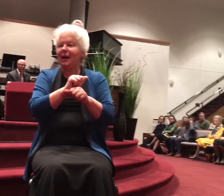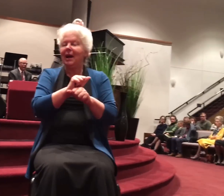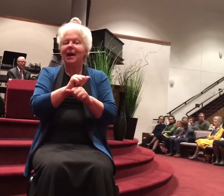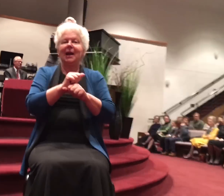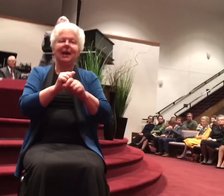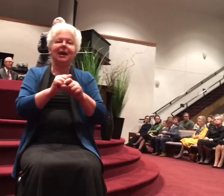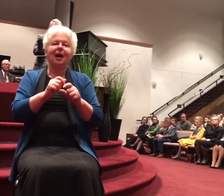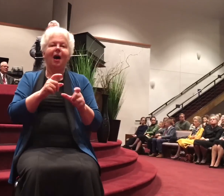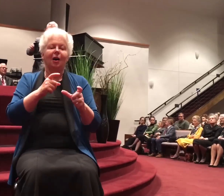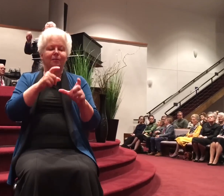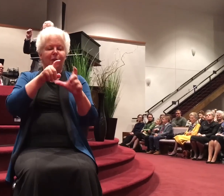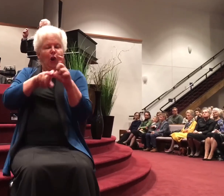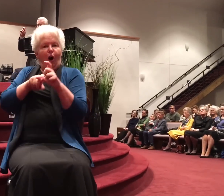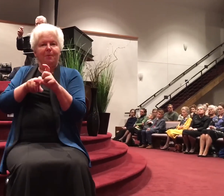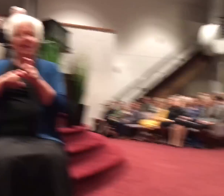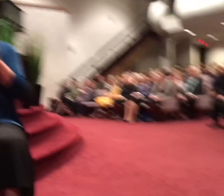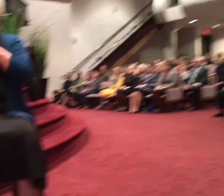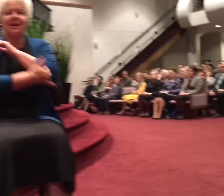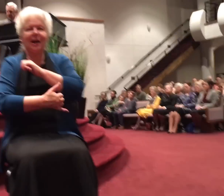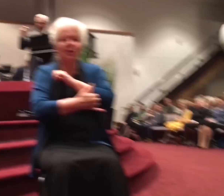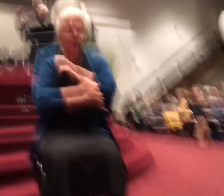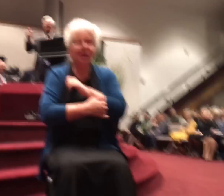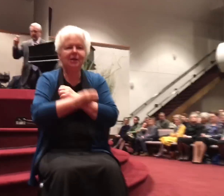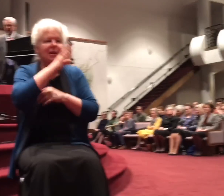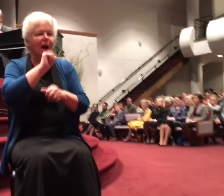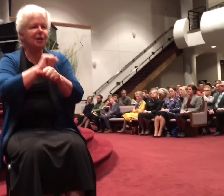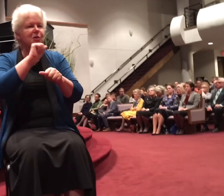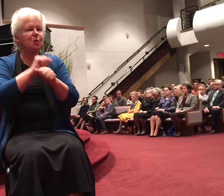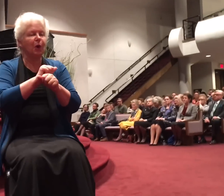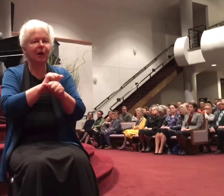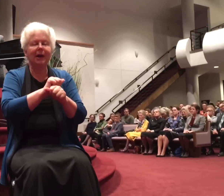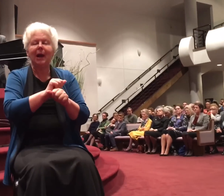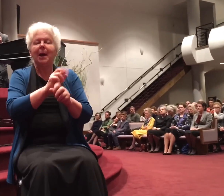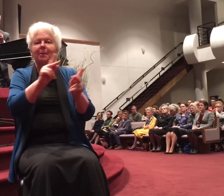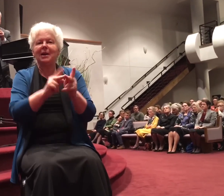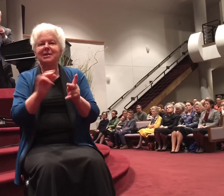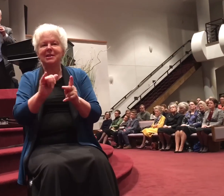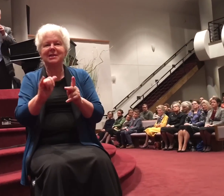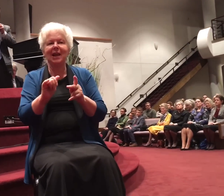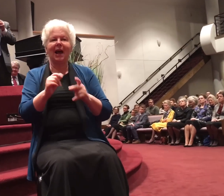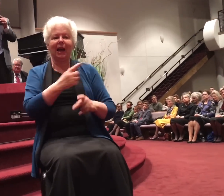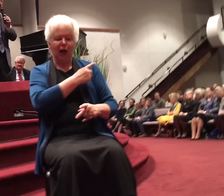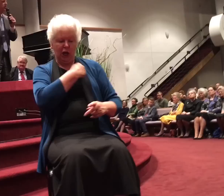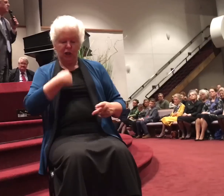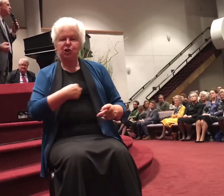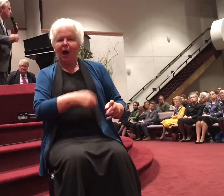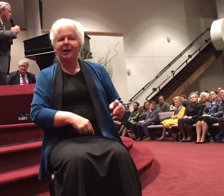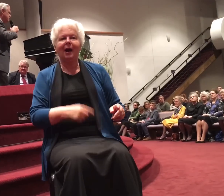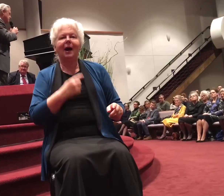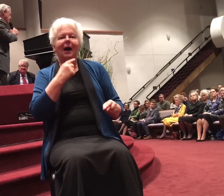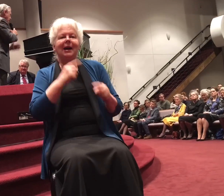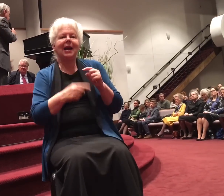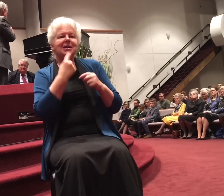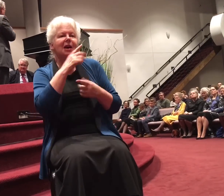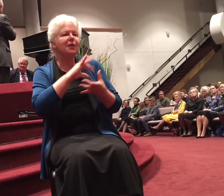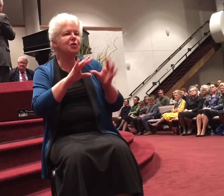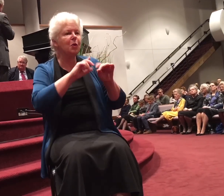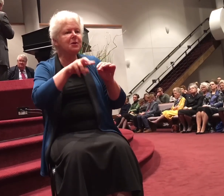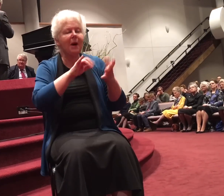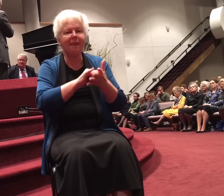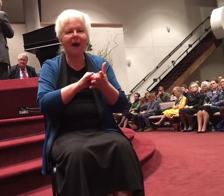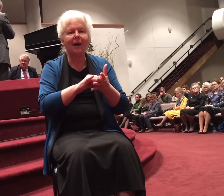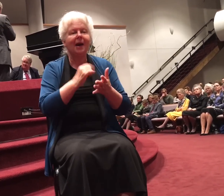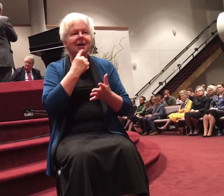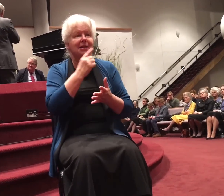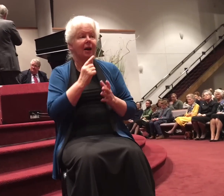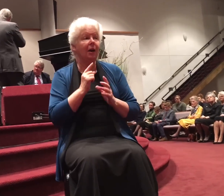countries right now. God is working behind places like China. I can't even tell you the stories of that. I can tell